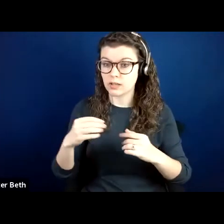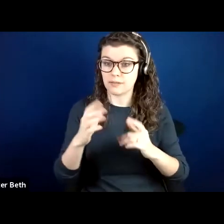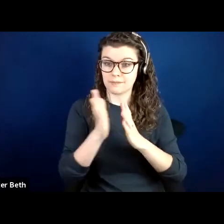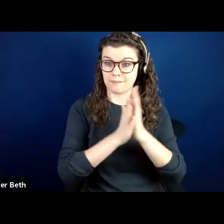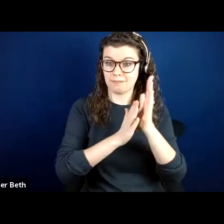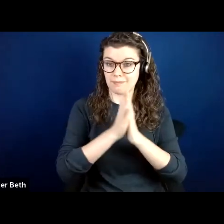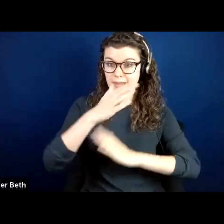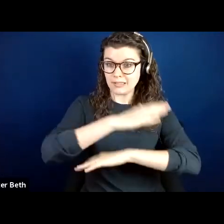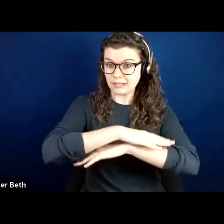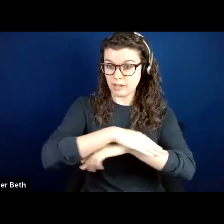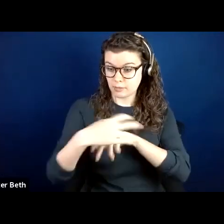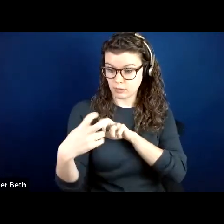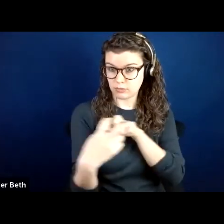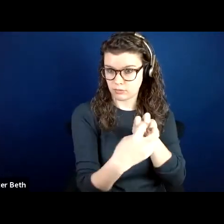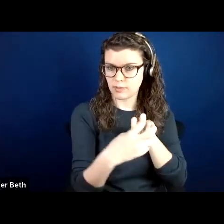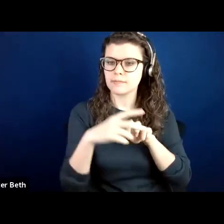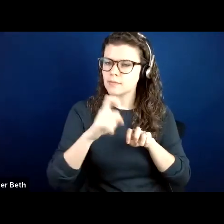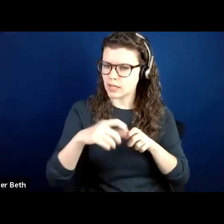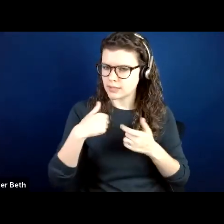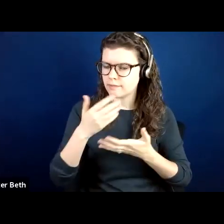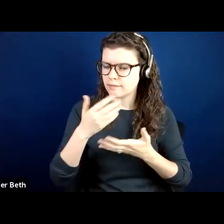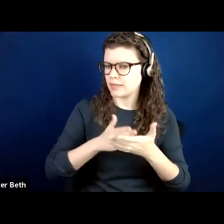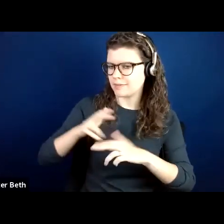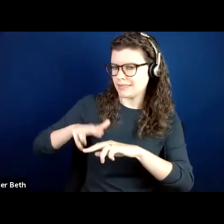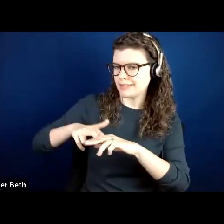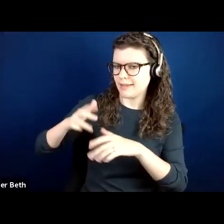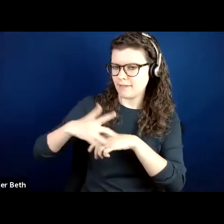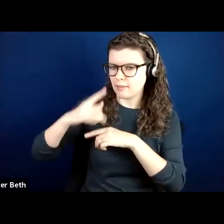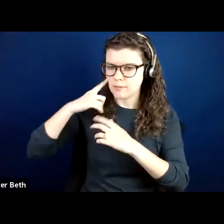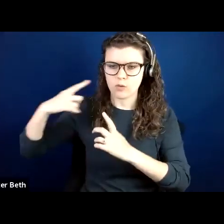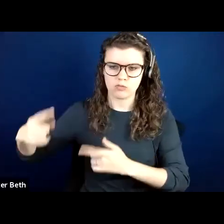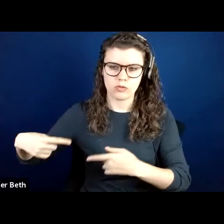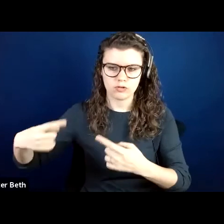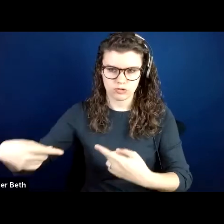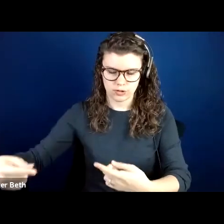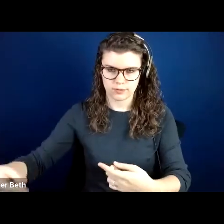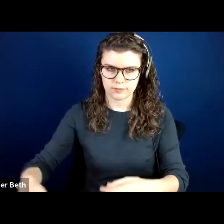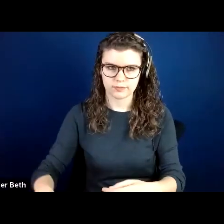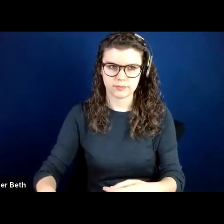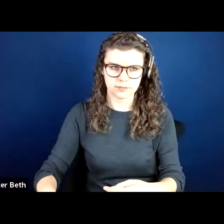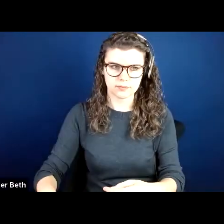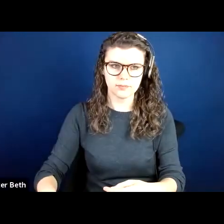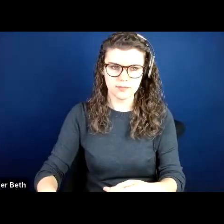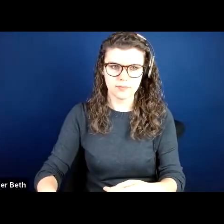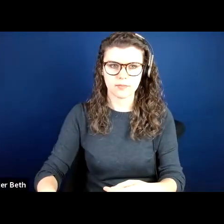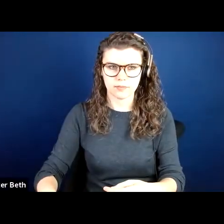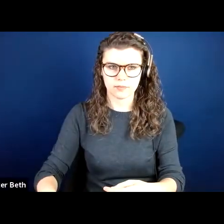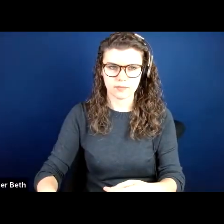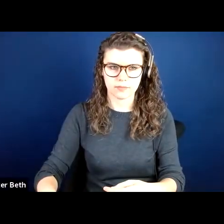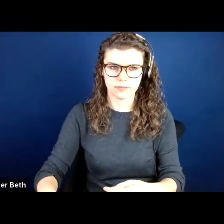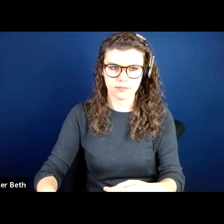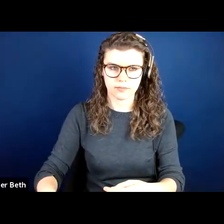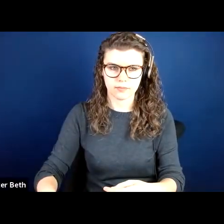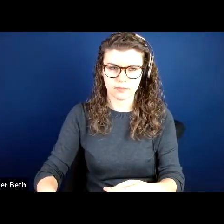have wheelchair seating, and that's determined by the amount of linear